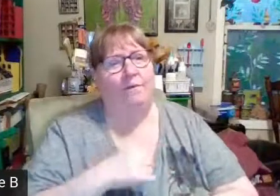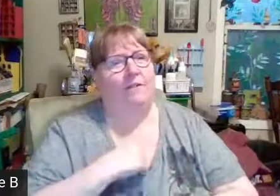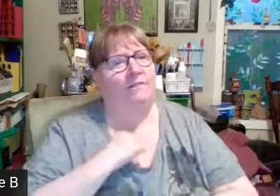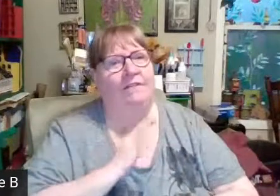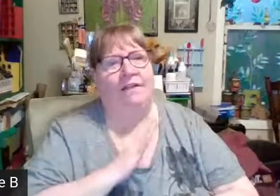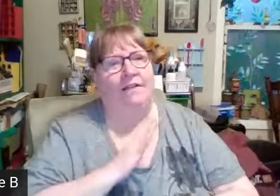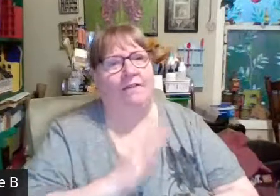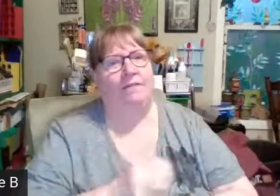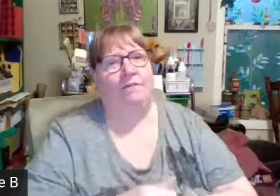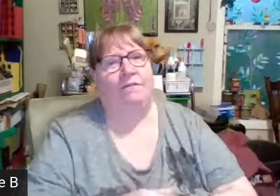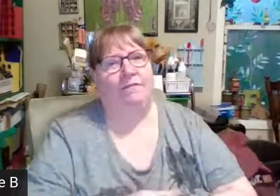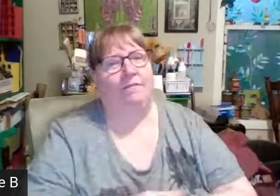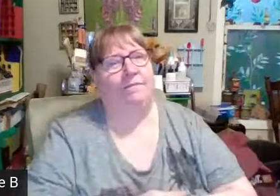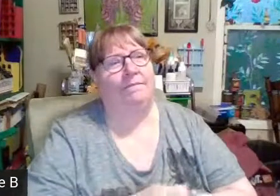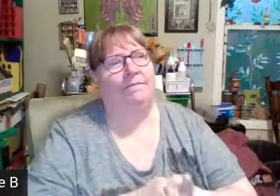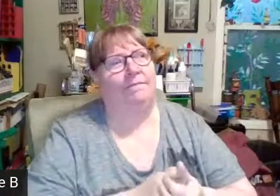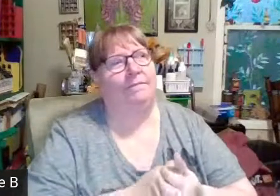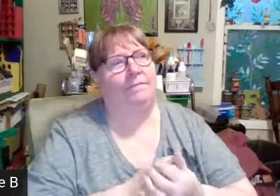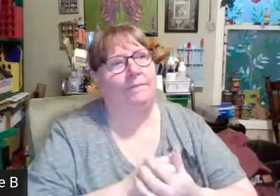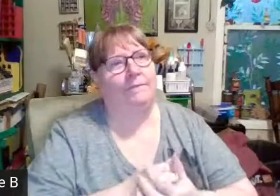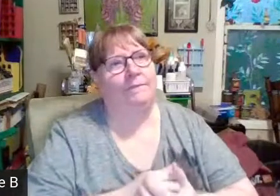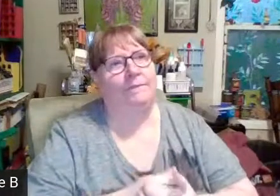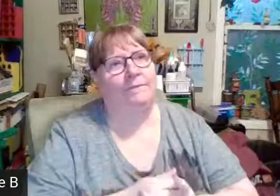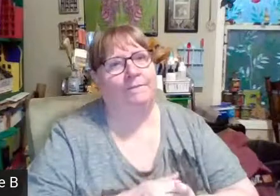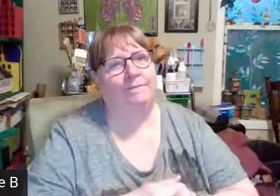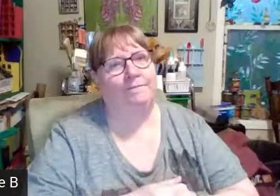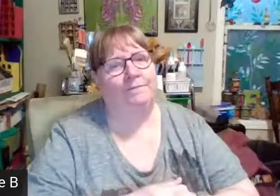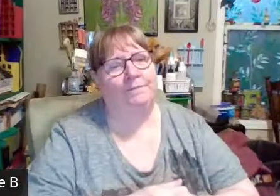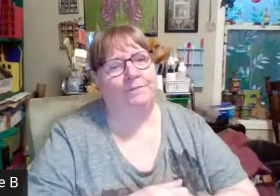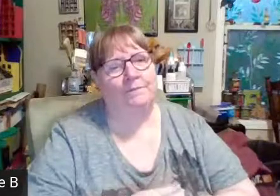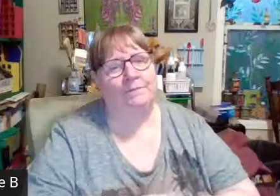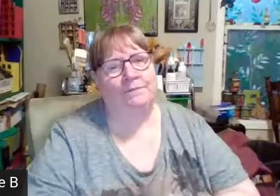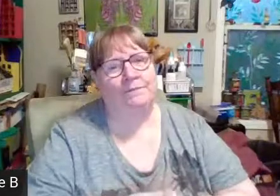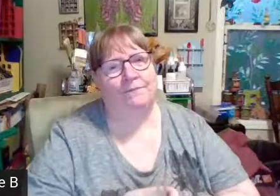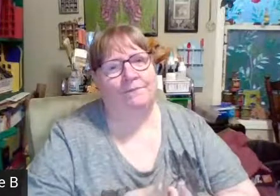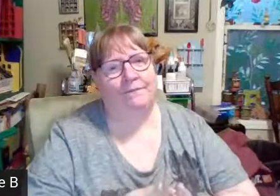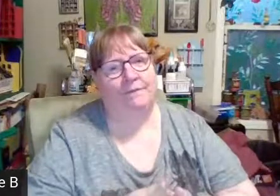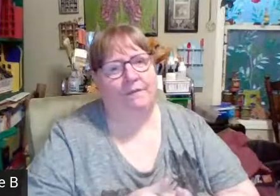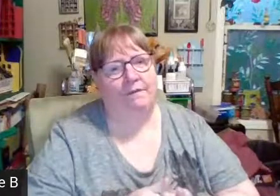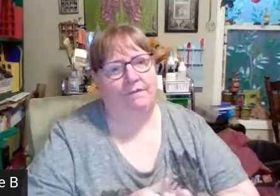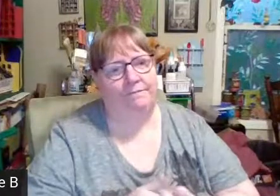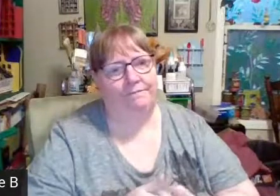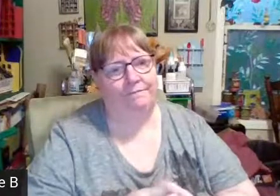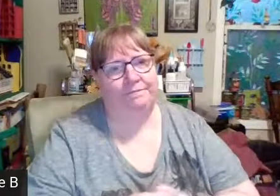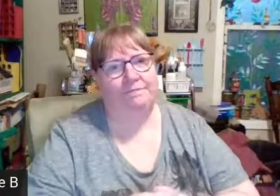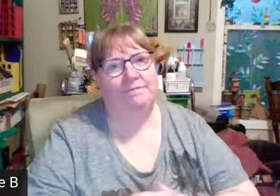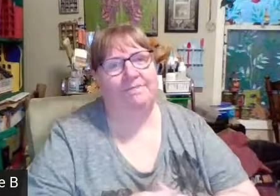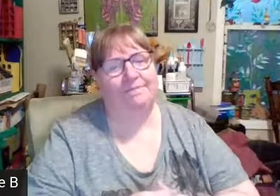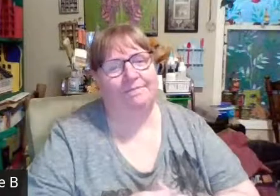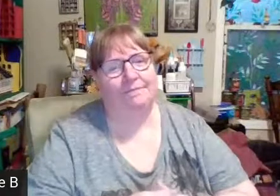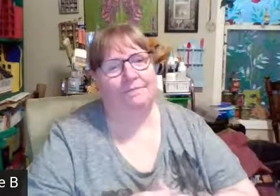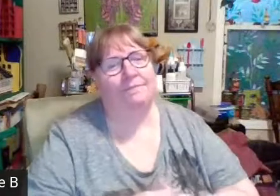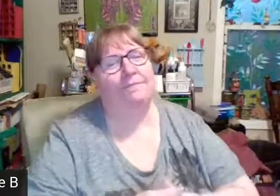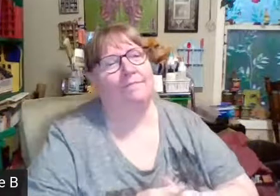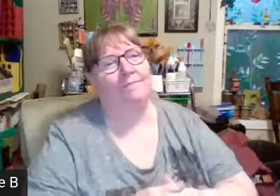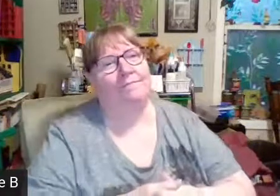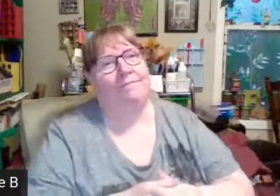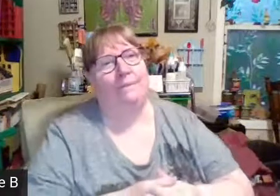my turn, then those three diamond painting kits will go to three people who have diamond painting listed, which isn't one of our crafts. It just happens